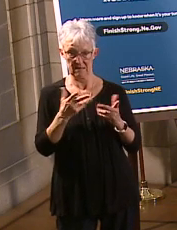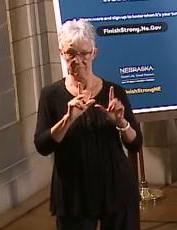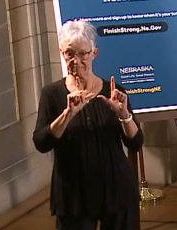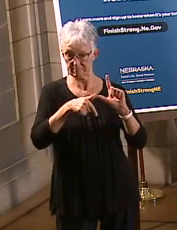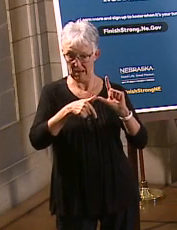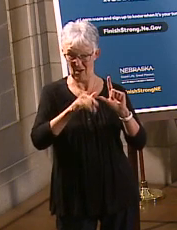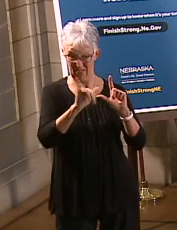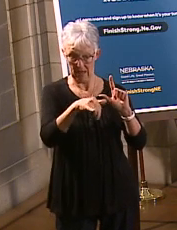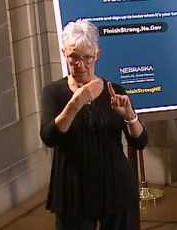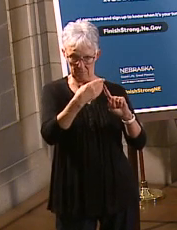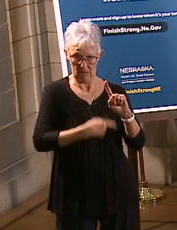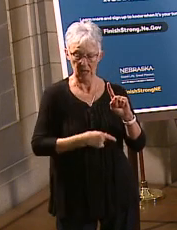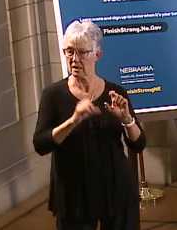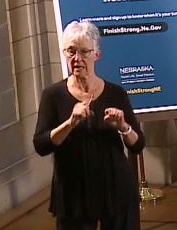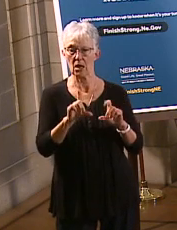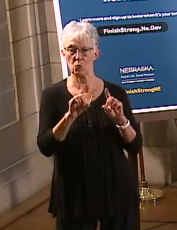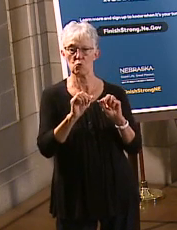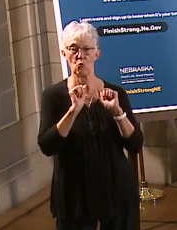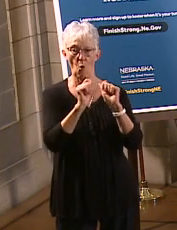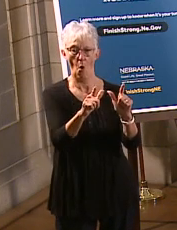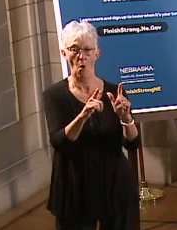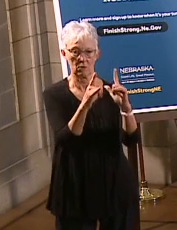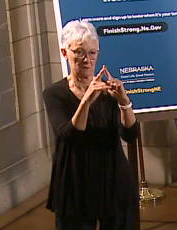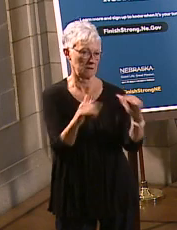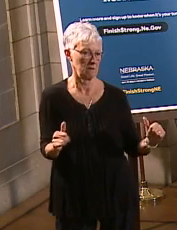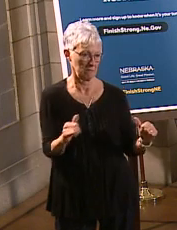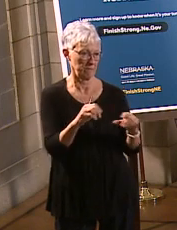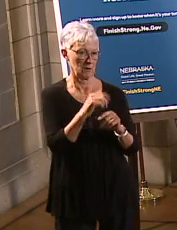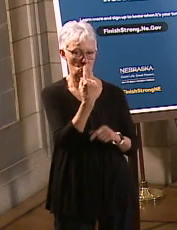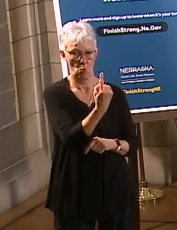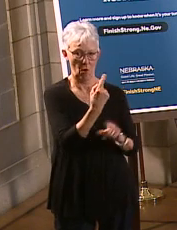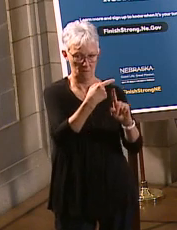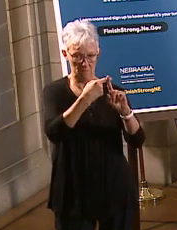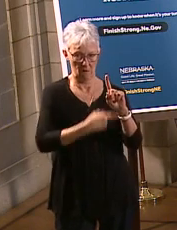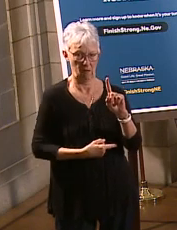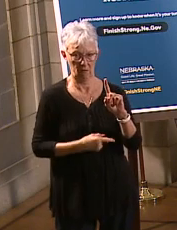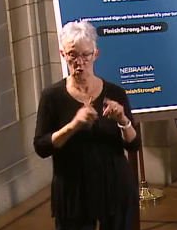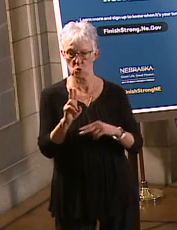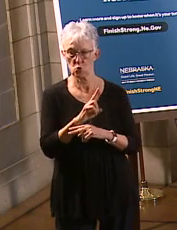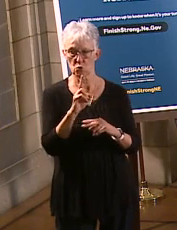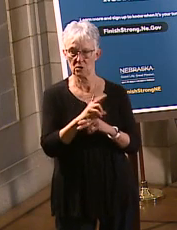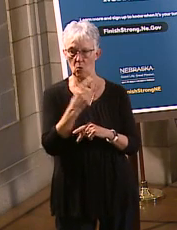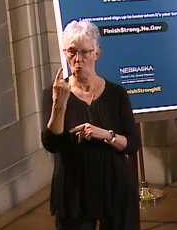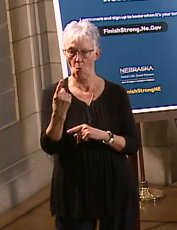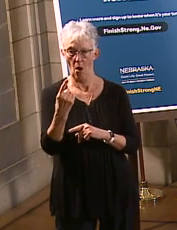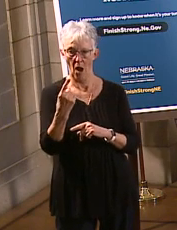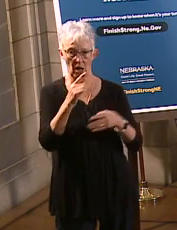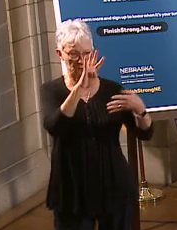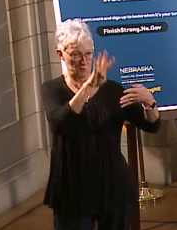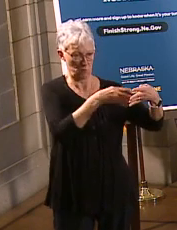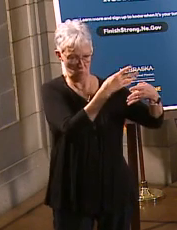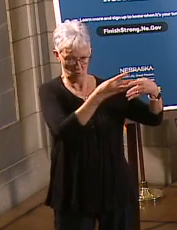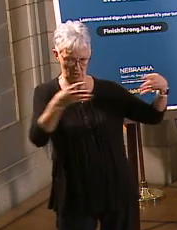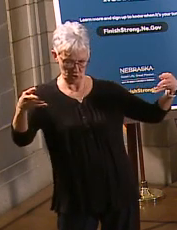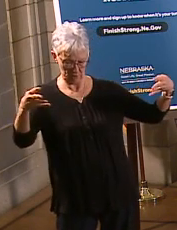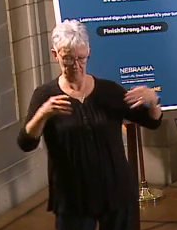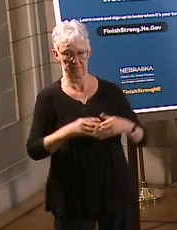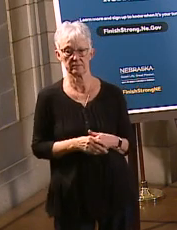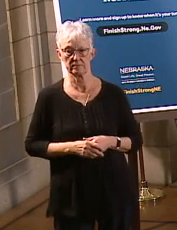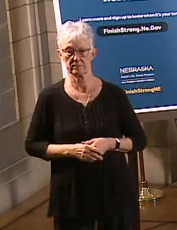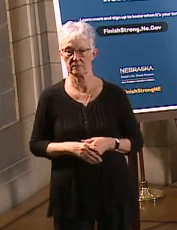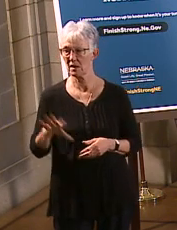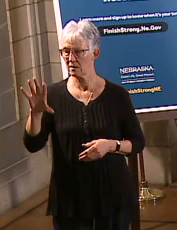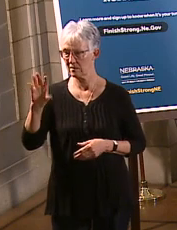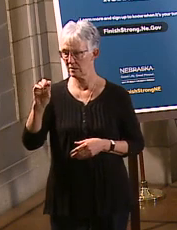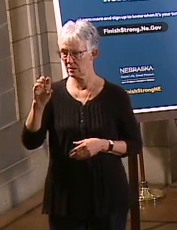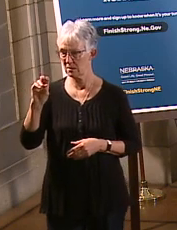vehicle information into a convenient spreadsheet, reducing errors and saving time for data entry. More than 50 Nebraska